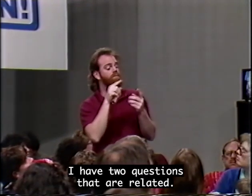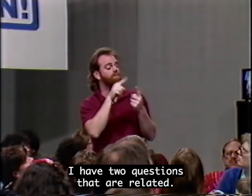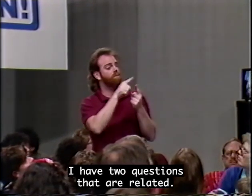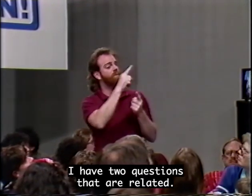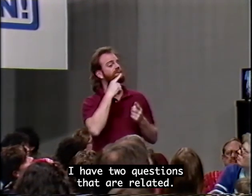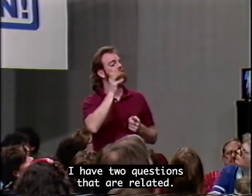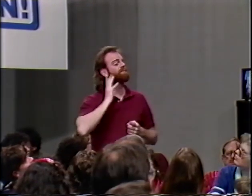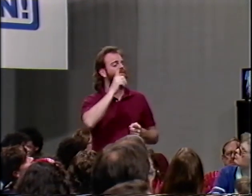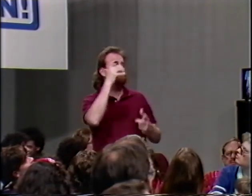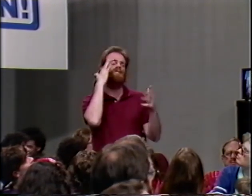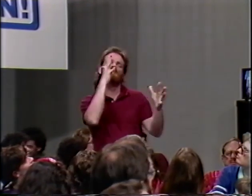are related.